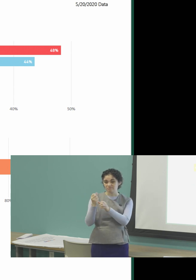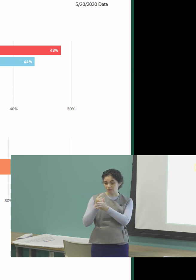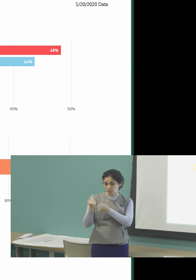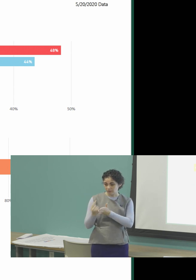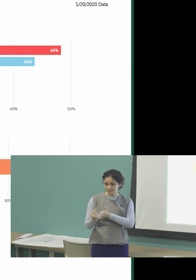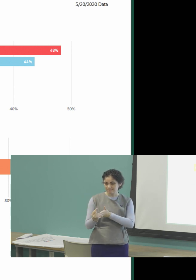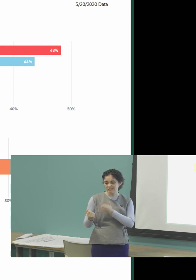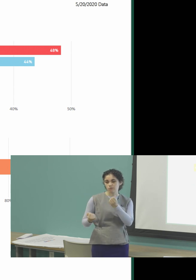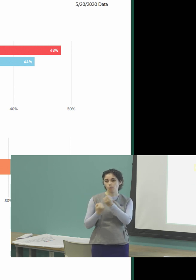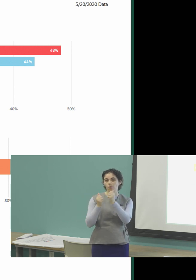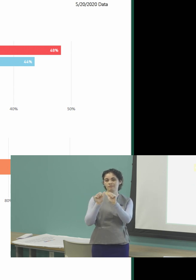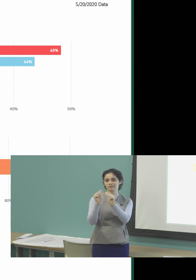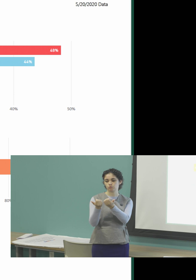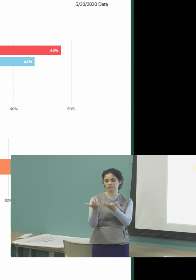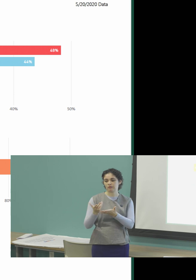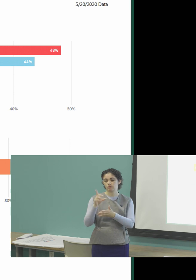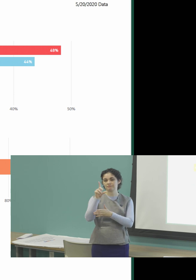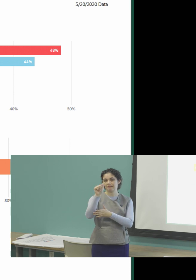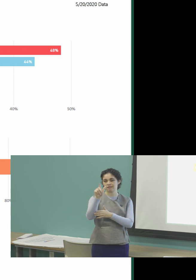our agency and data.